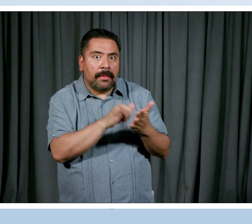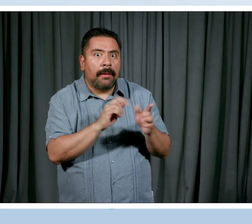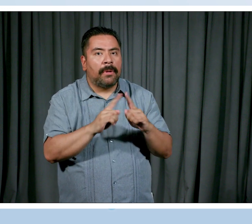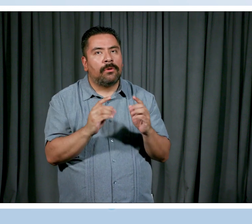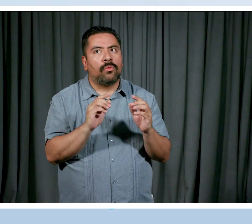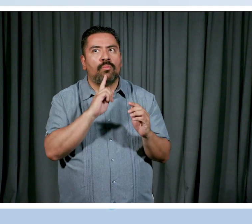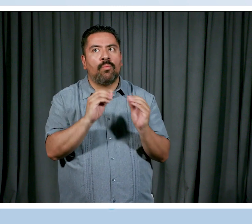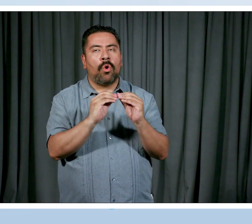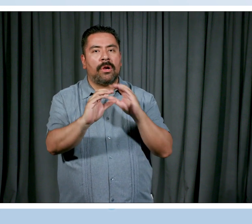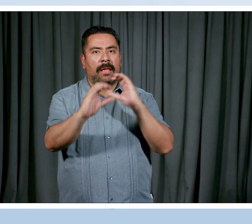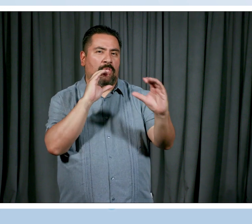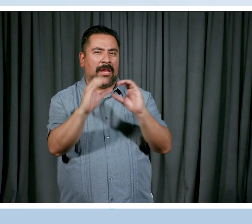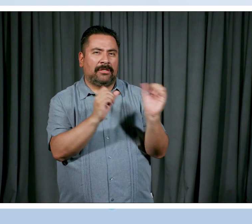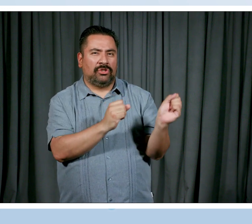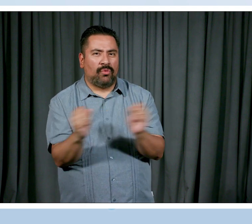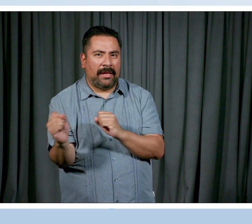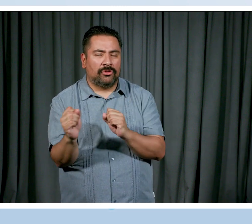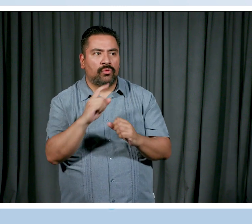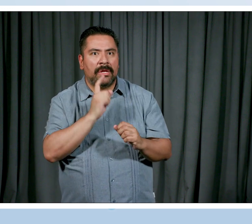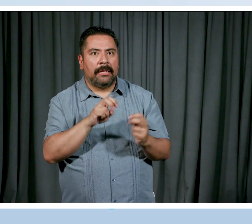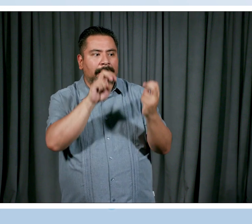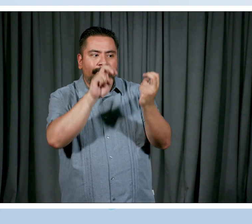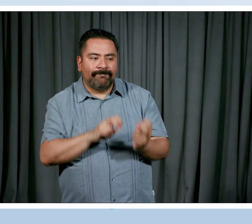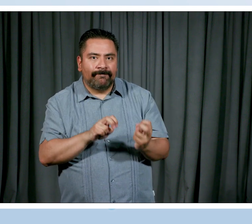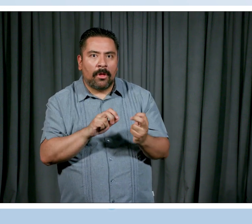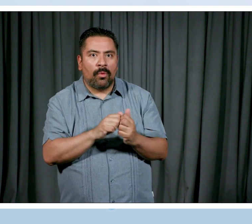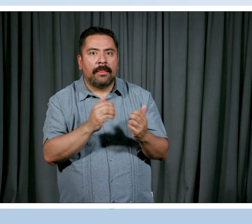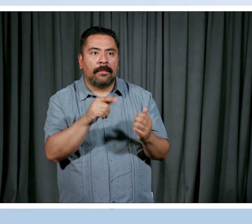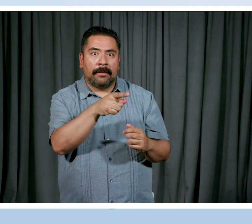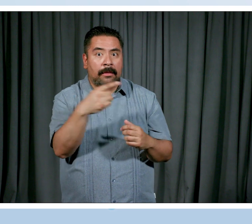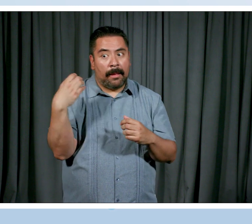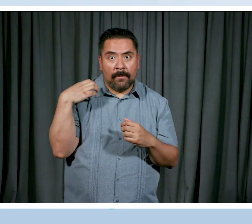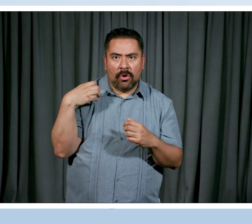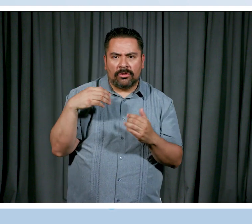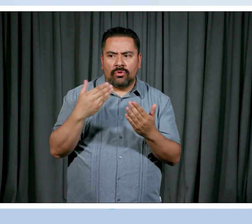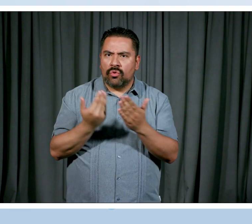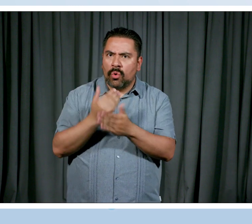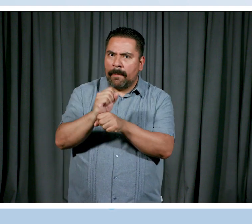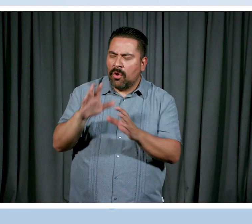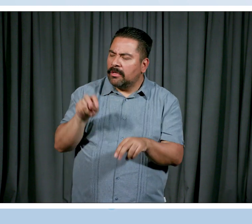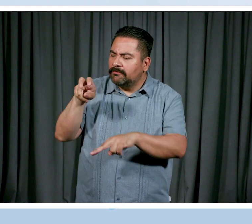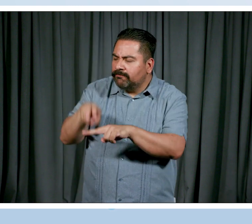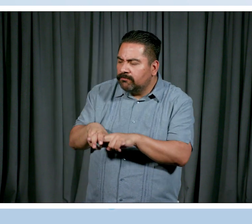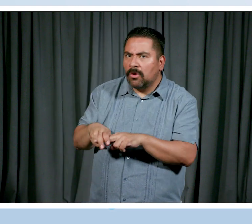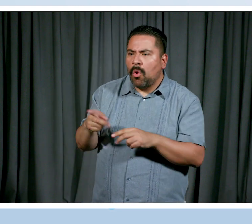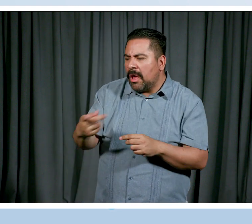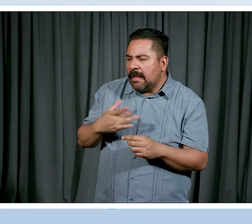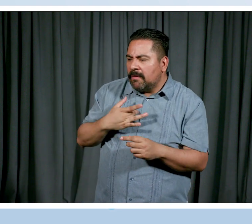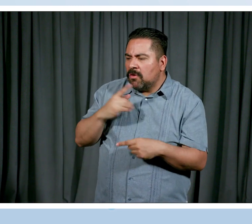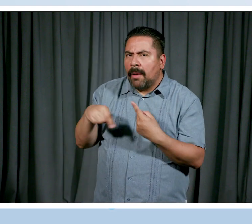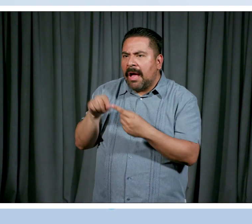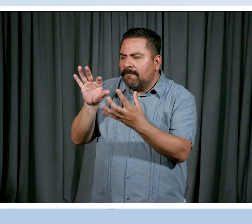about communication strategies, but really sitting down with your new employee and saying, like, what does it feel like to you when we have conversations